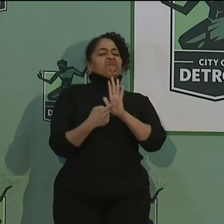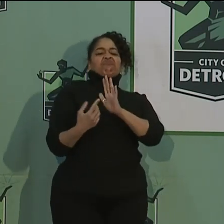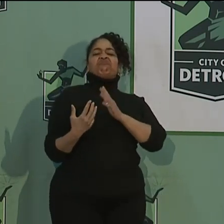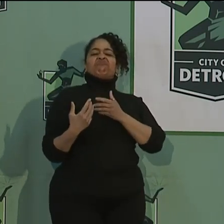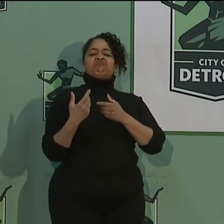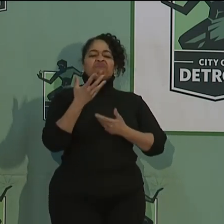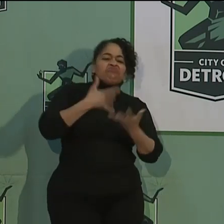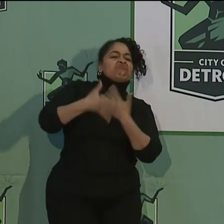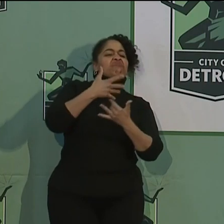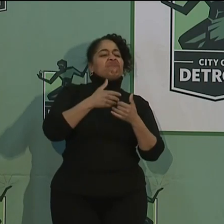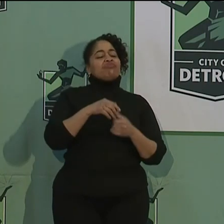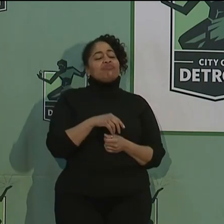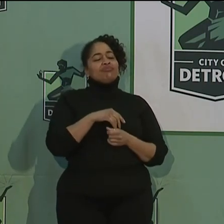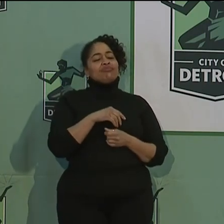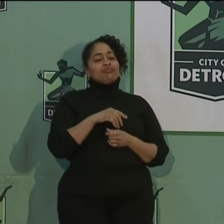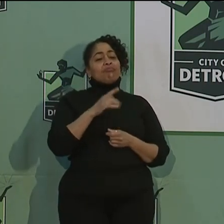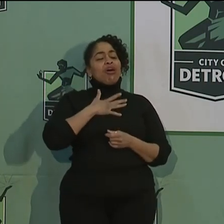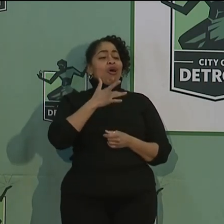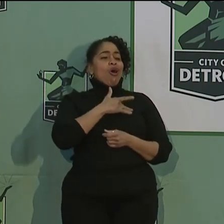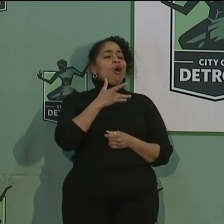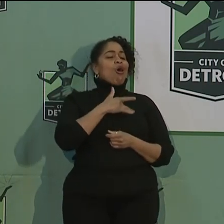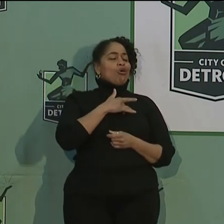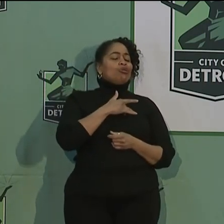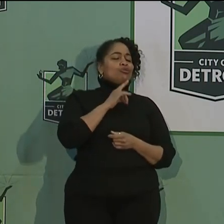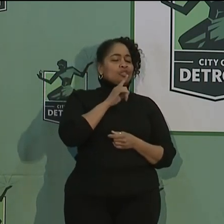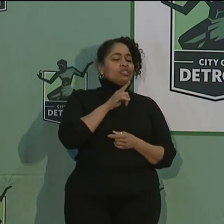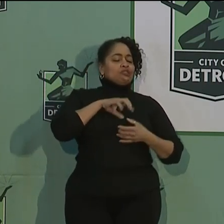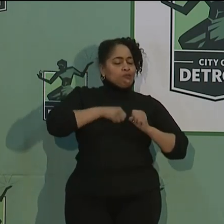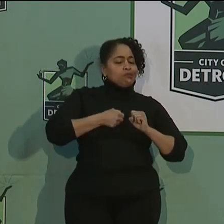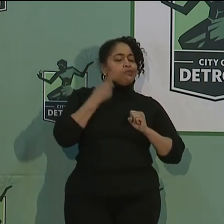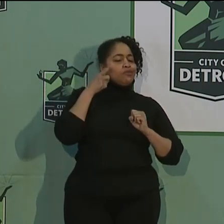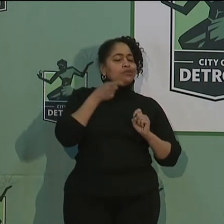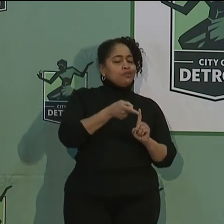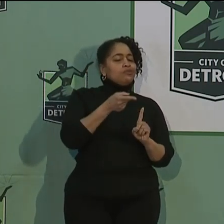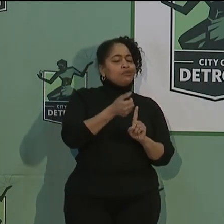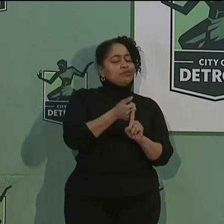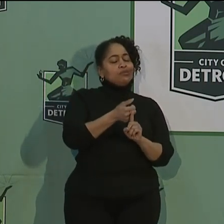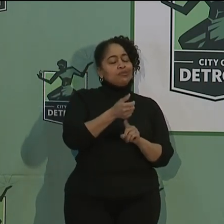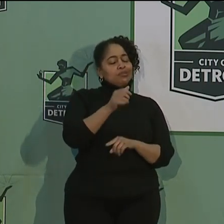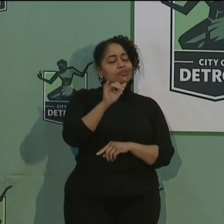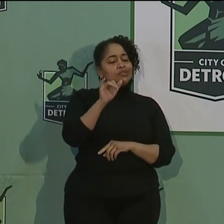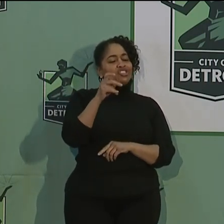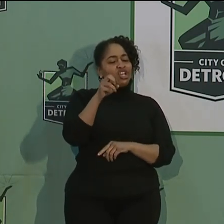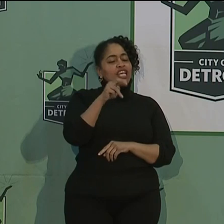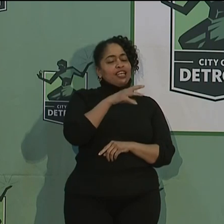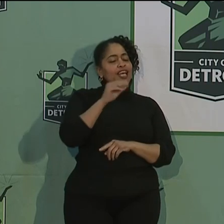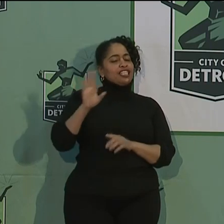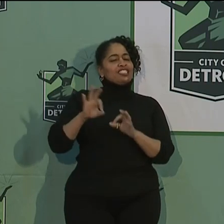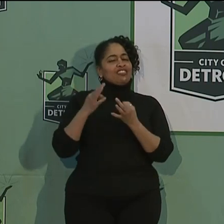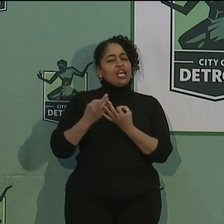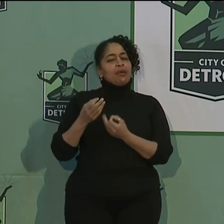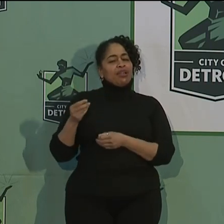Mr. Jackson and his family. And he was the eighth city